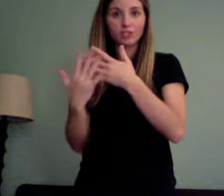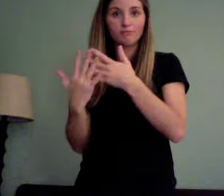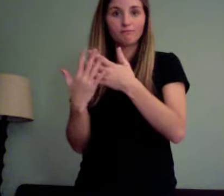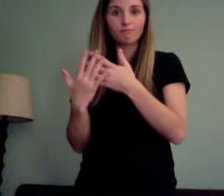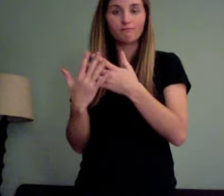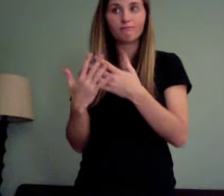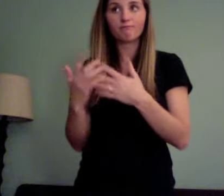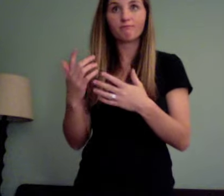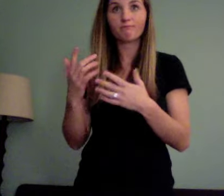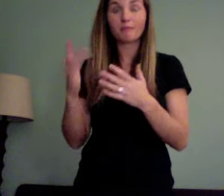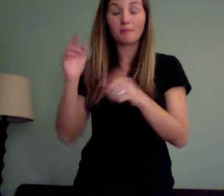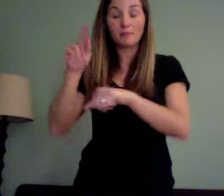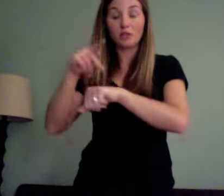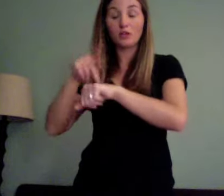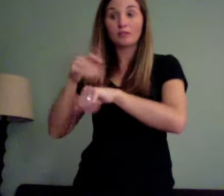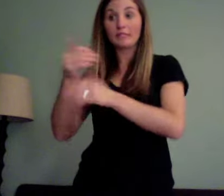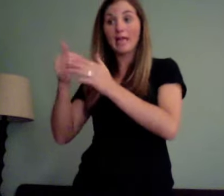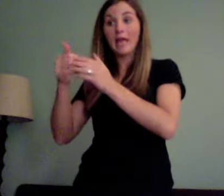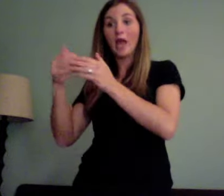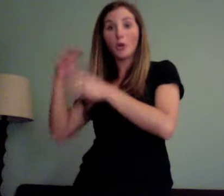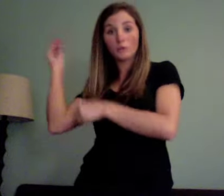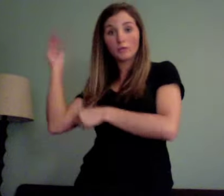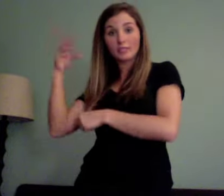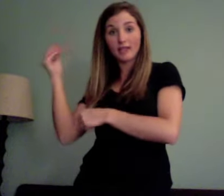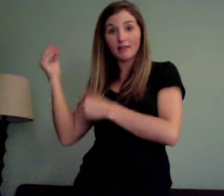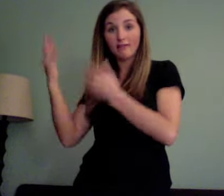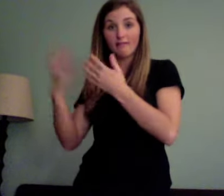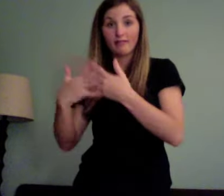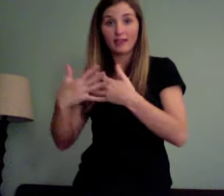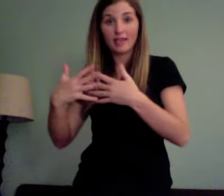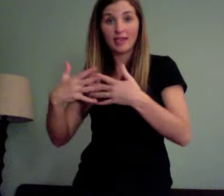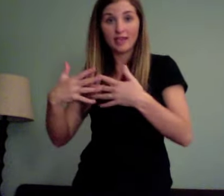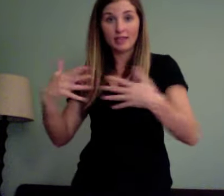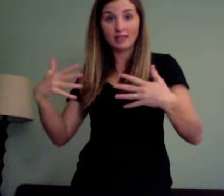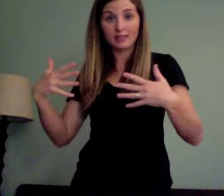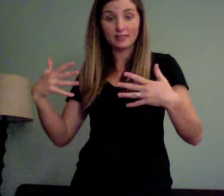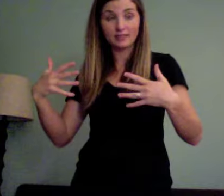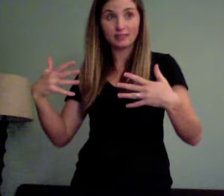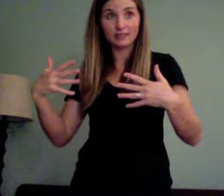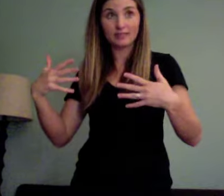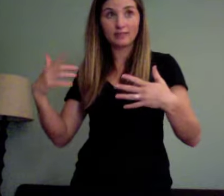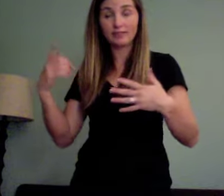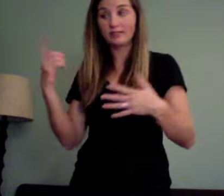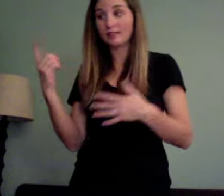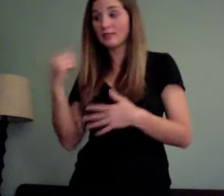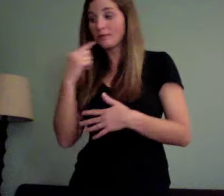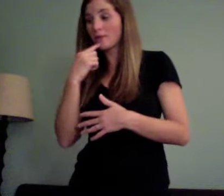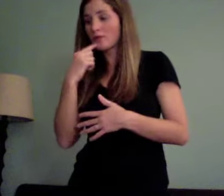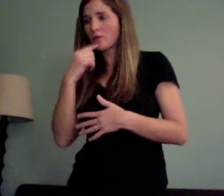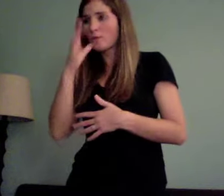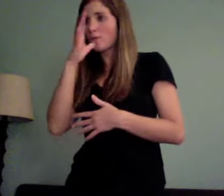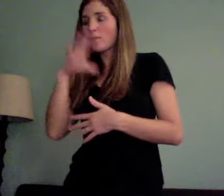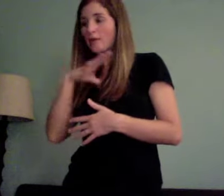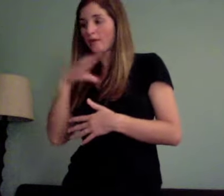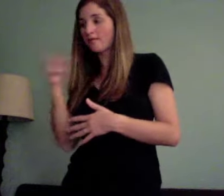the gate. Then the disciple who knew the high priest spoke to the woman watching at the gate and she let Peter in. The